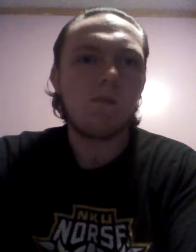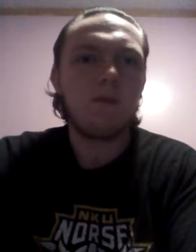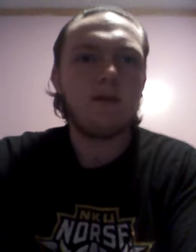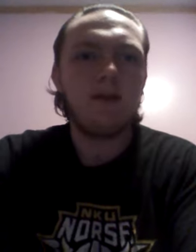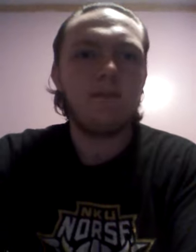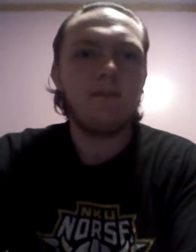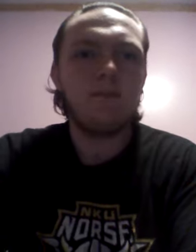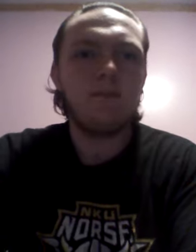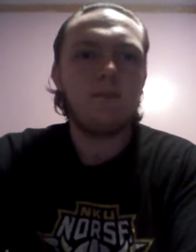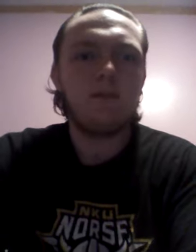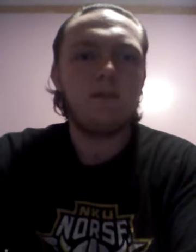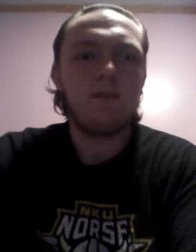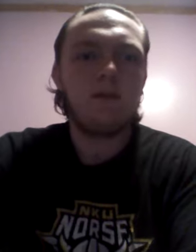let's see,